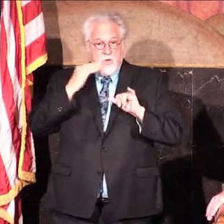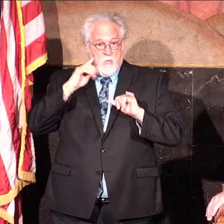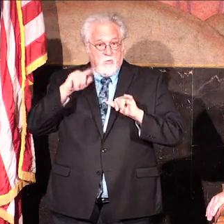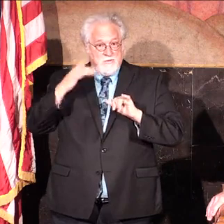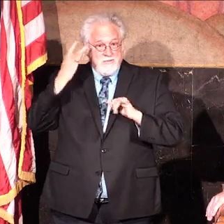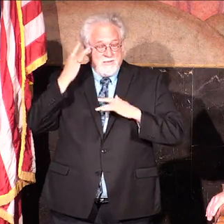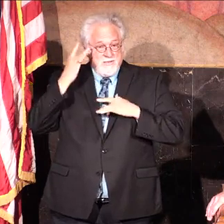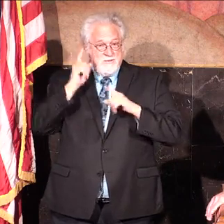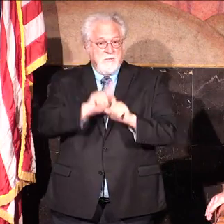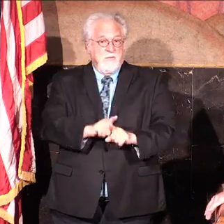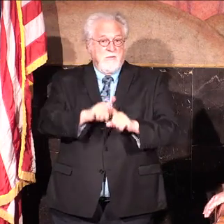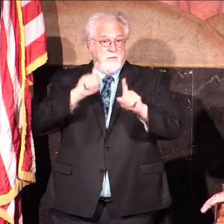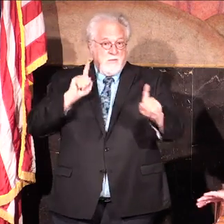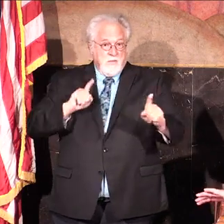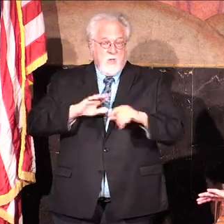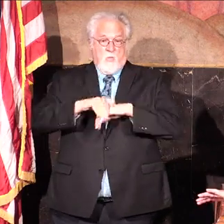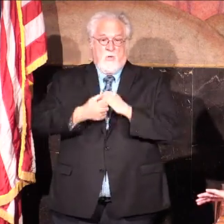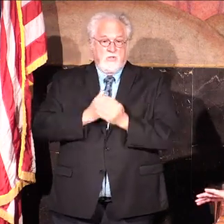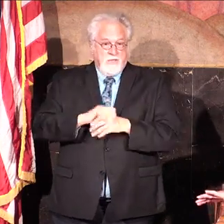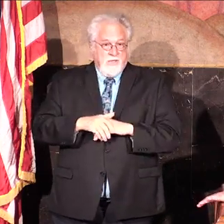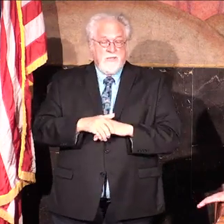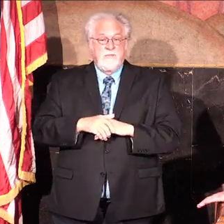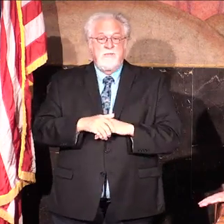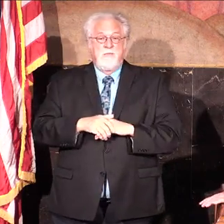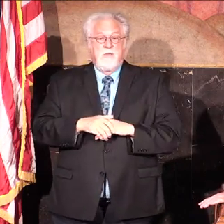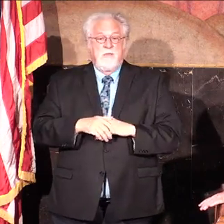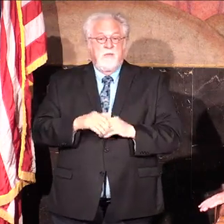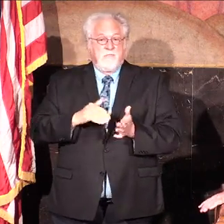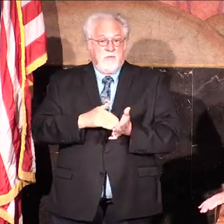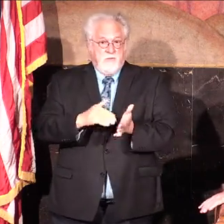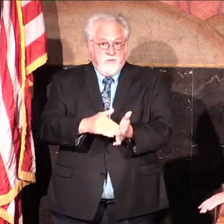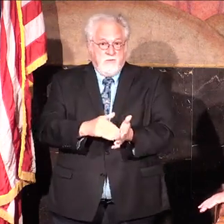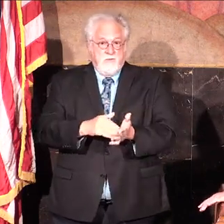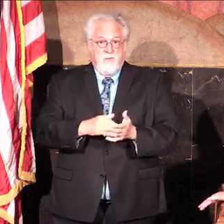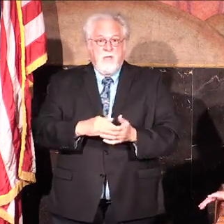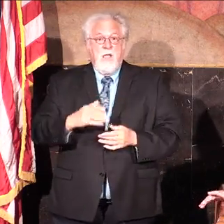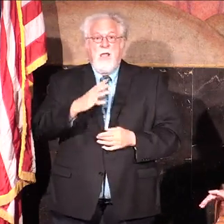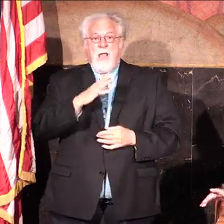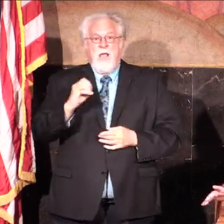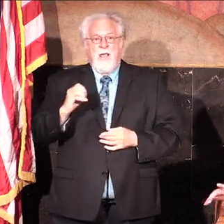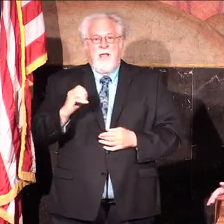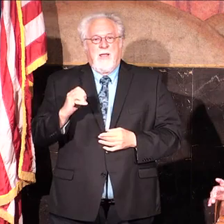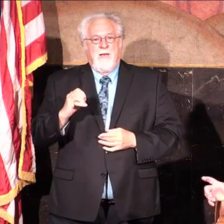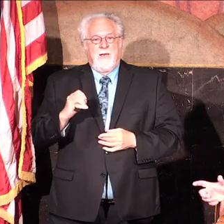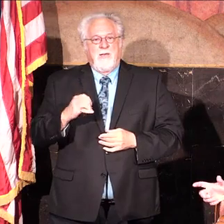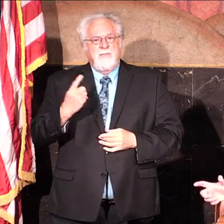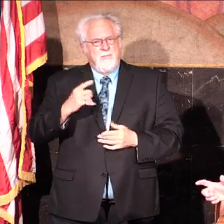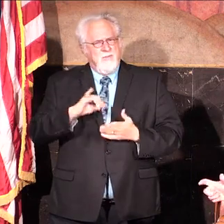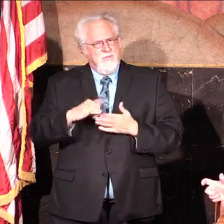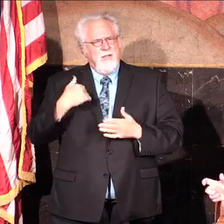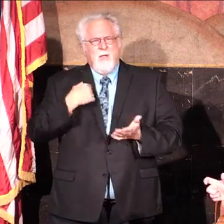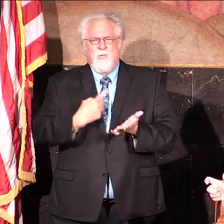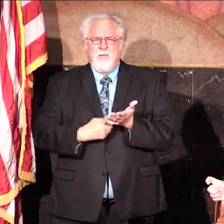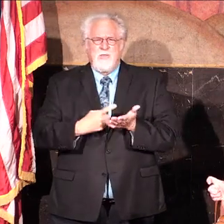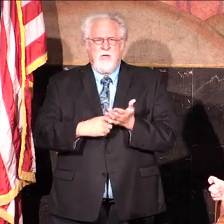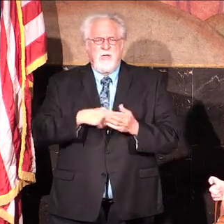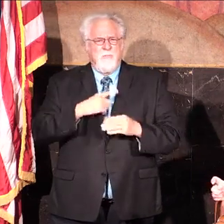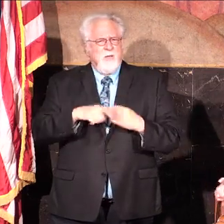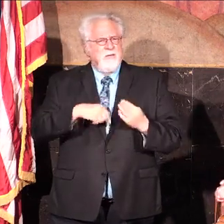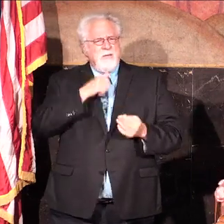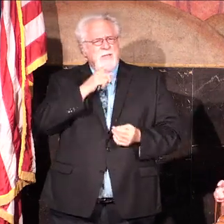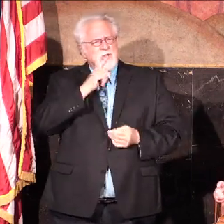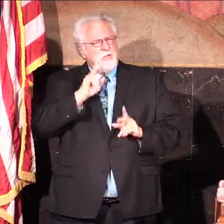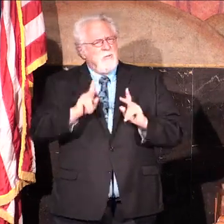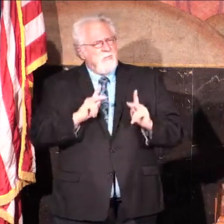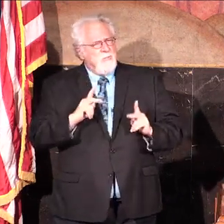practicing social distancing, washing hands frequently. And this is something that we talk about sometimes, and I'm not sure